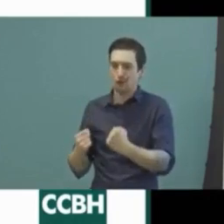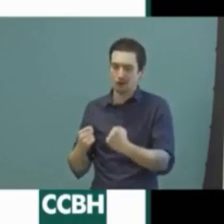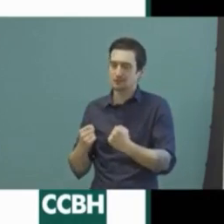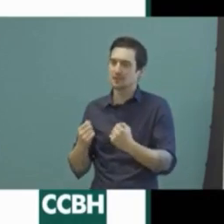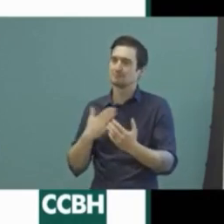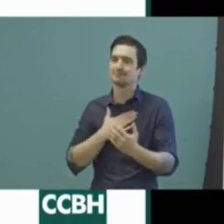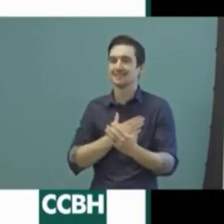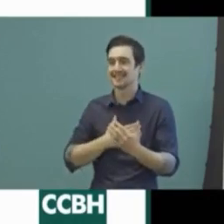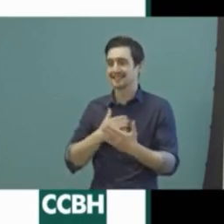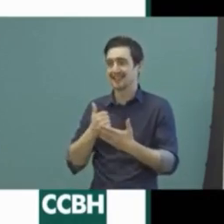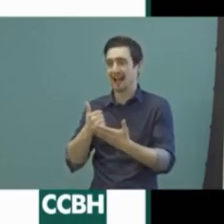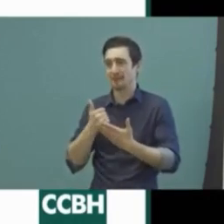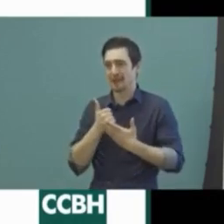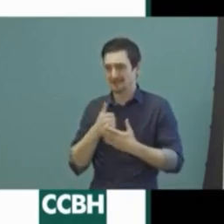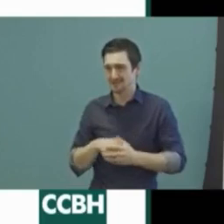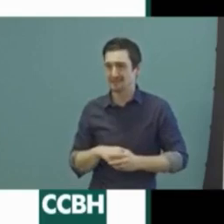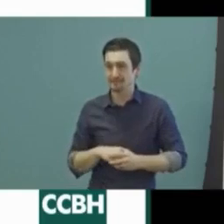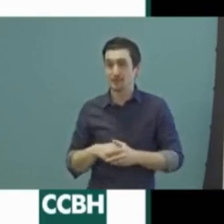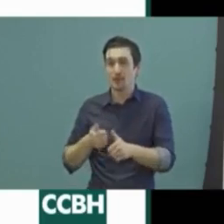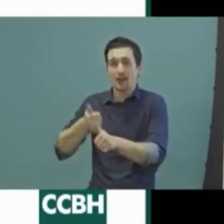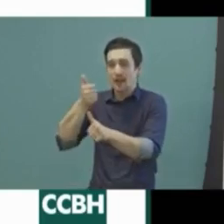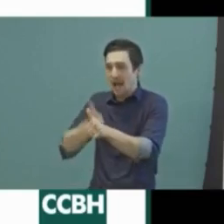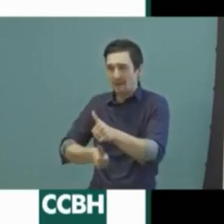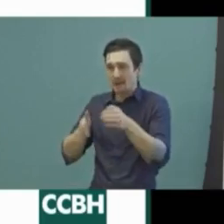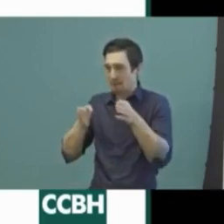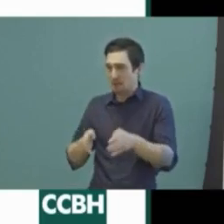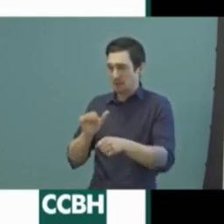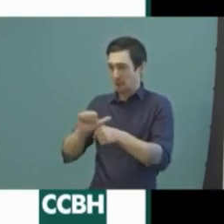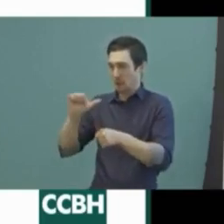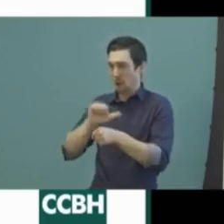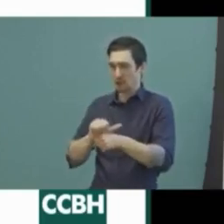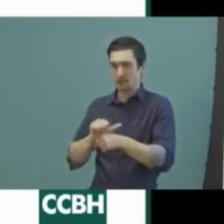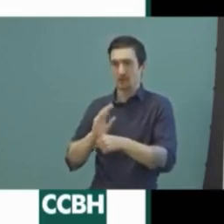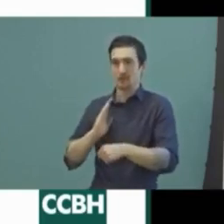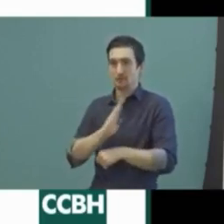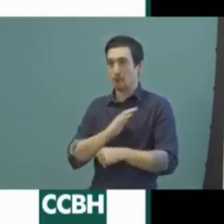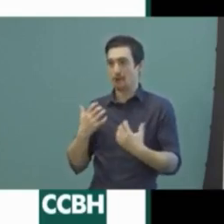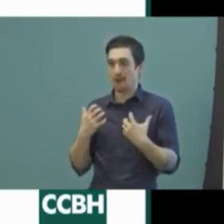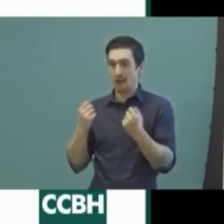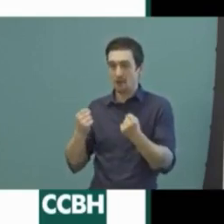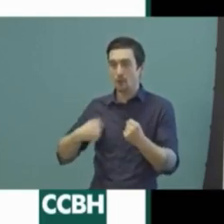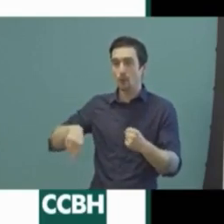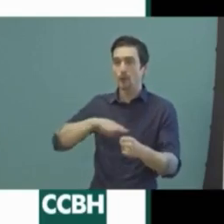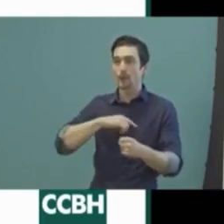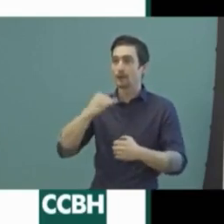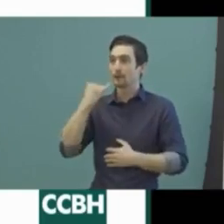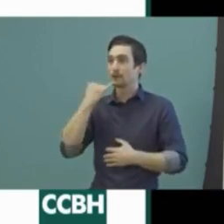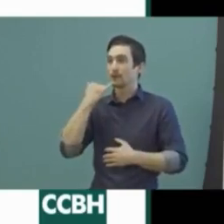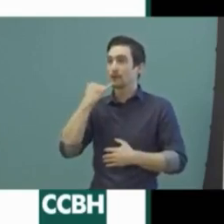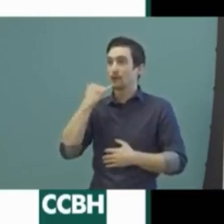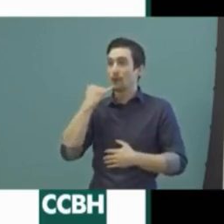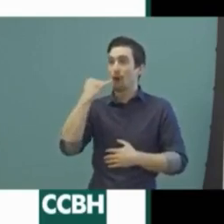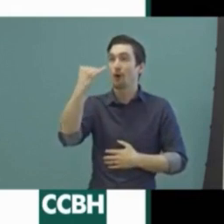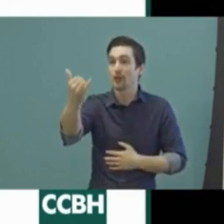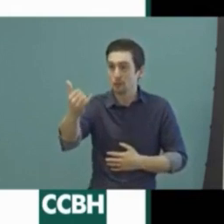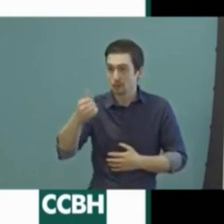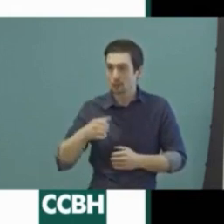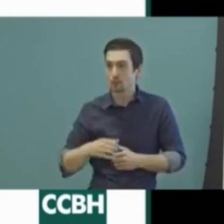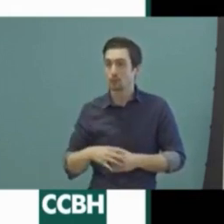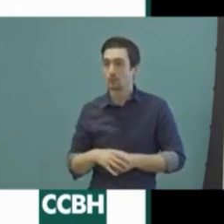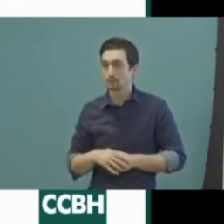Furthermore, everyone who works at the Board of Health or is calling you here with us at the Board of Health